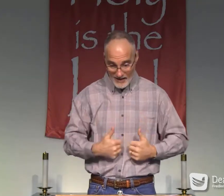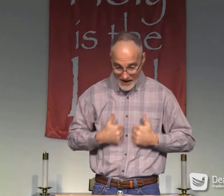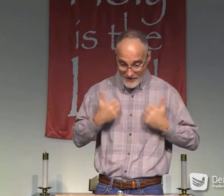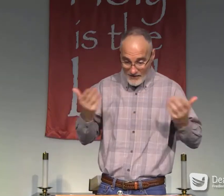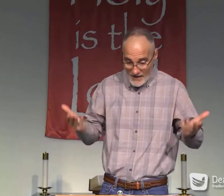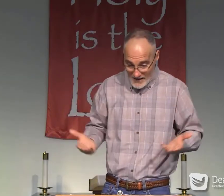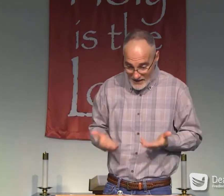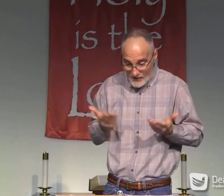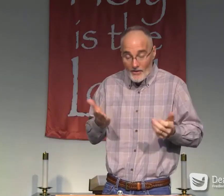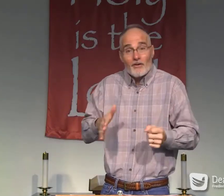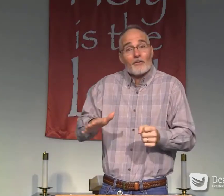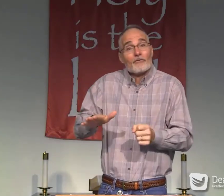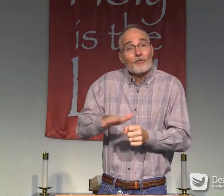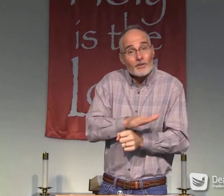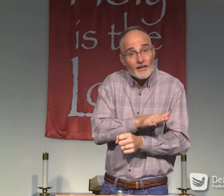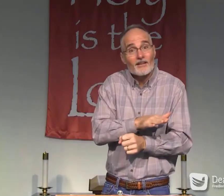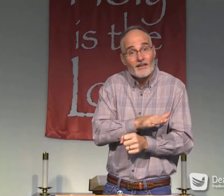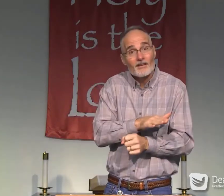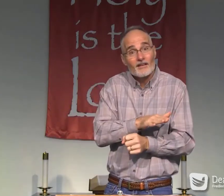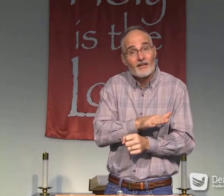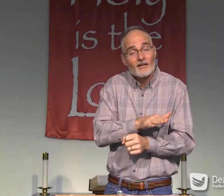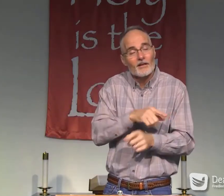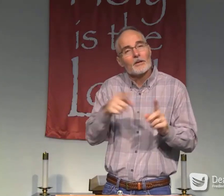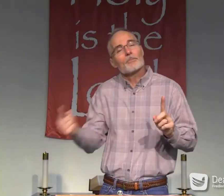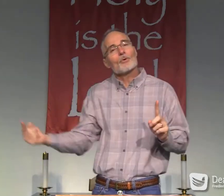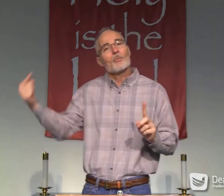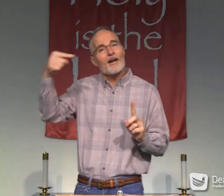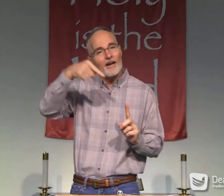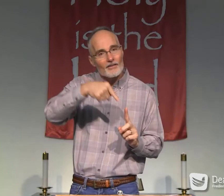Again, we can enjoy life here fully.